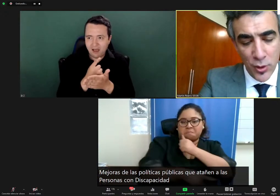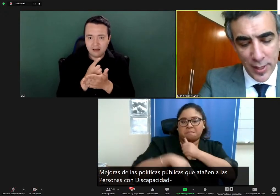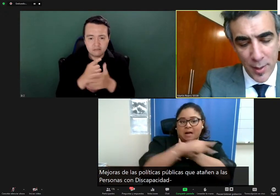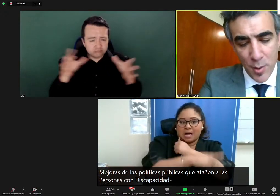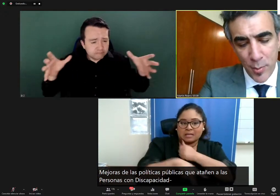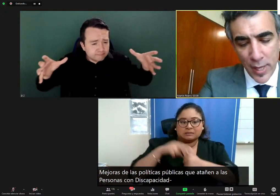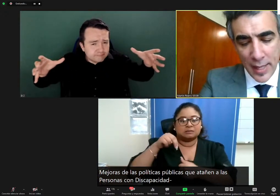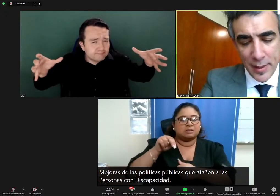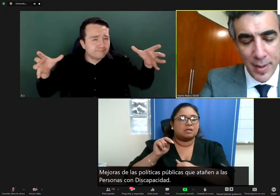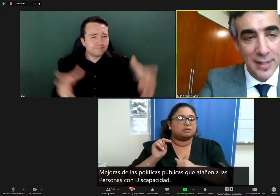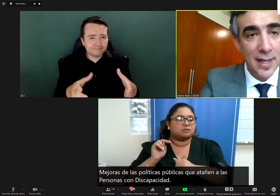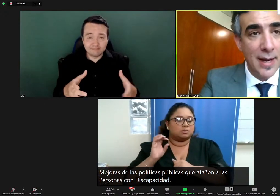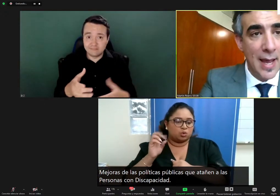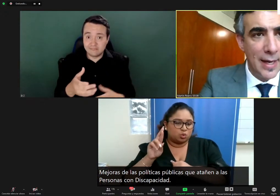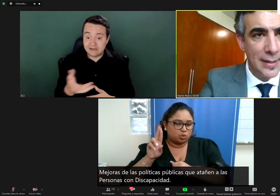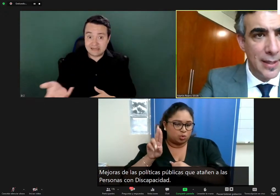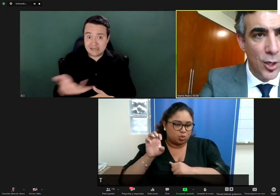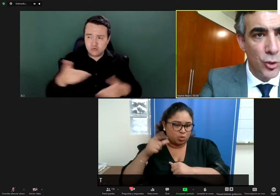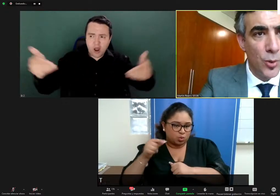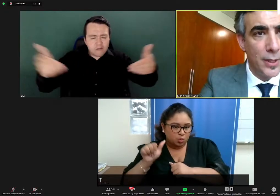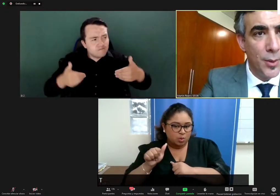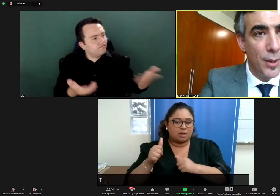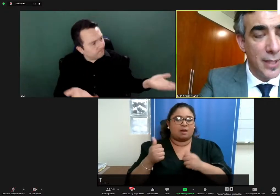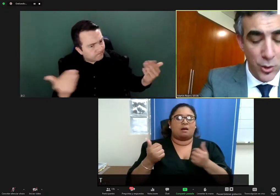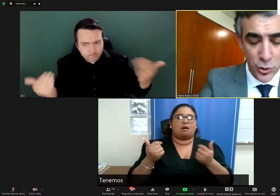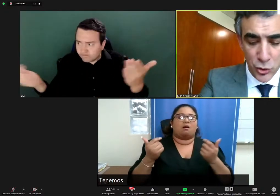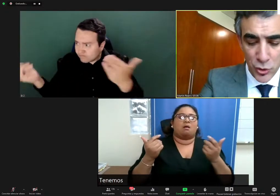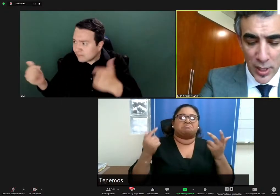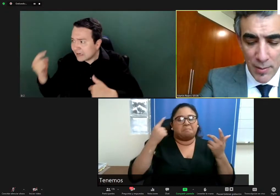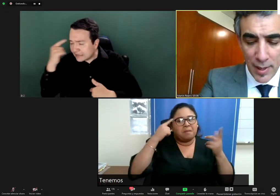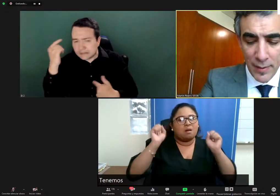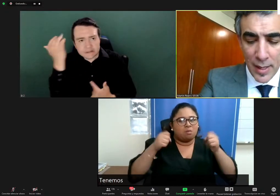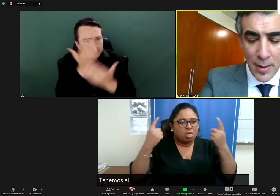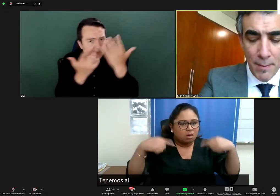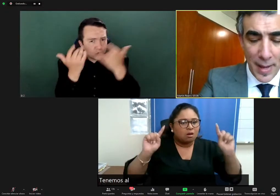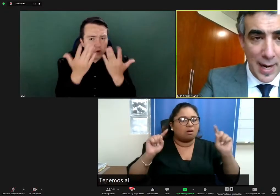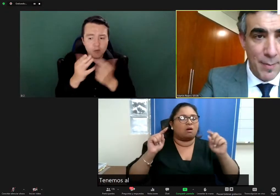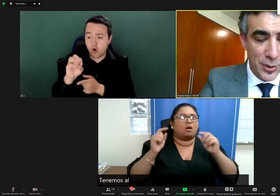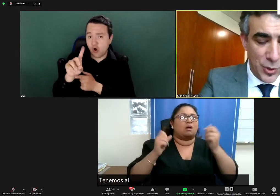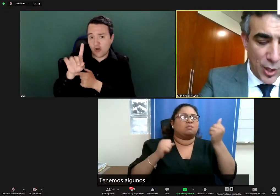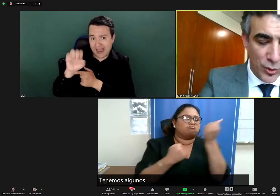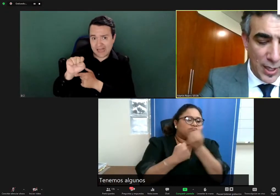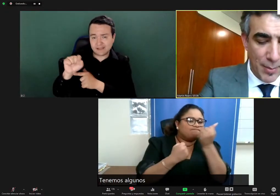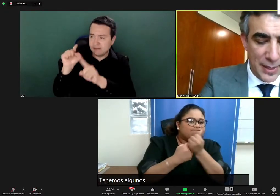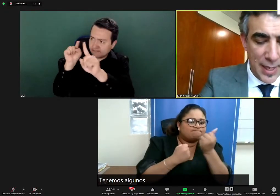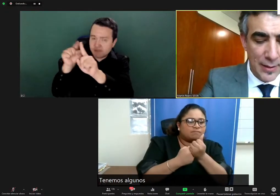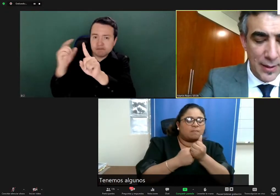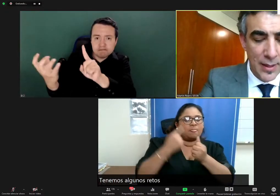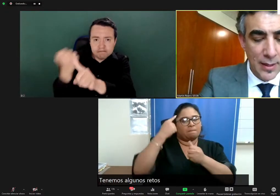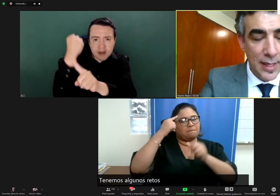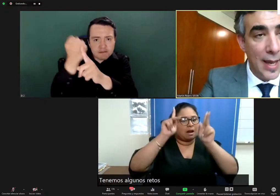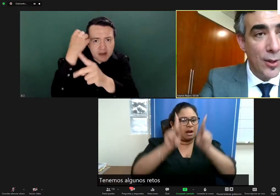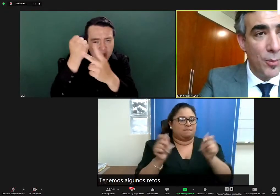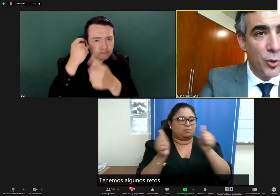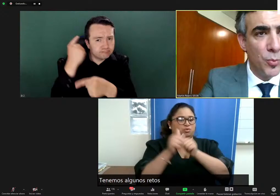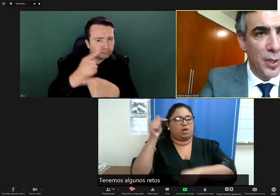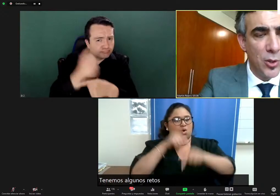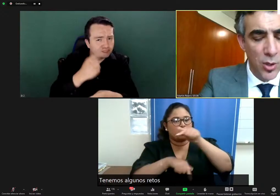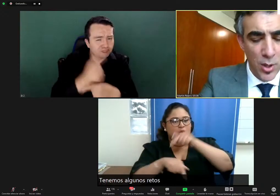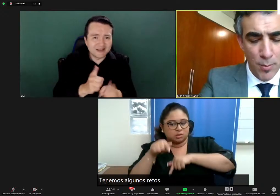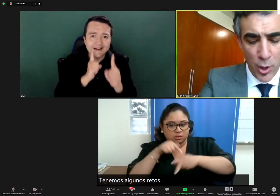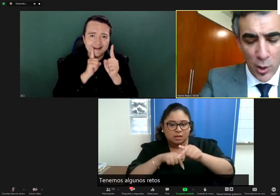that calls us on reflecting on the challenges we have ahead for working on